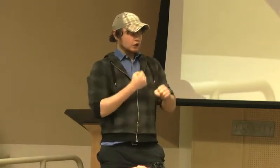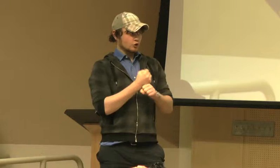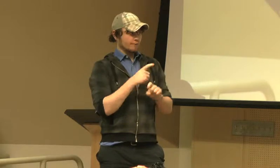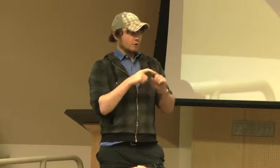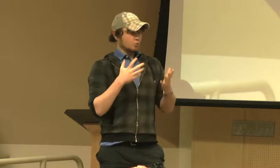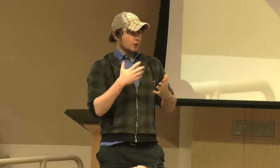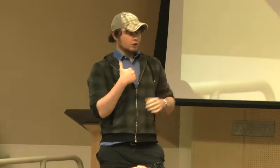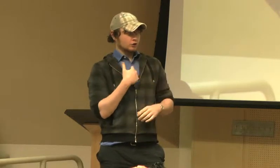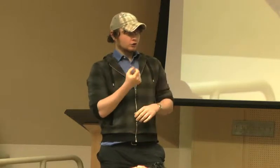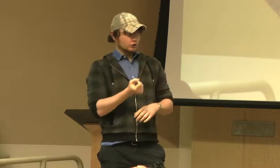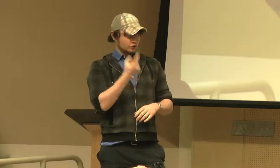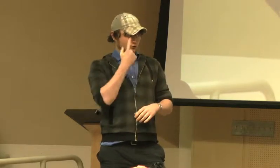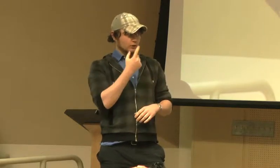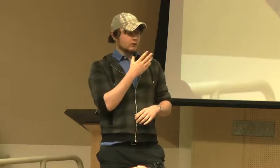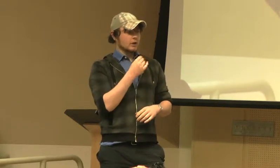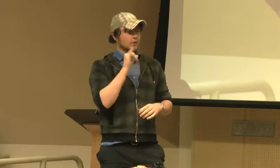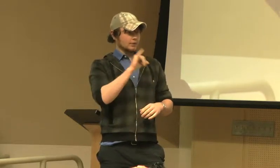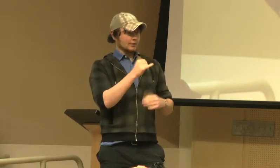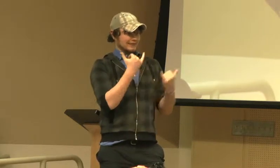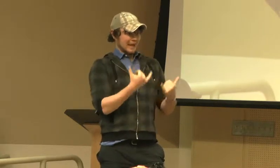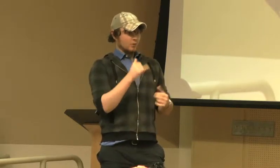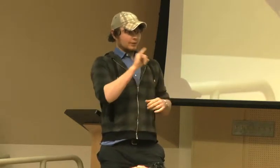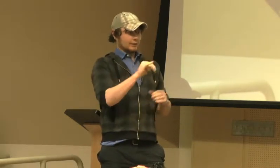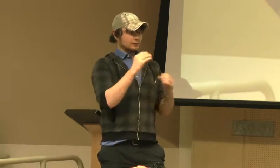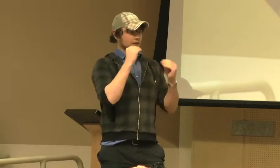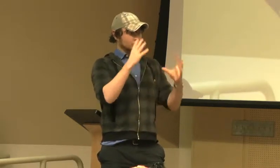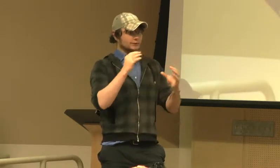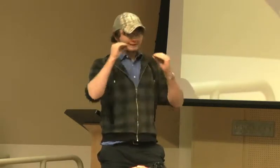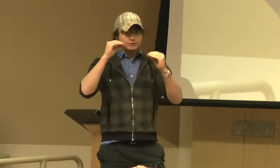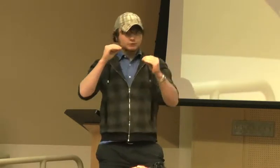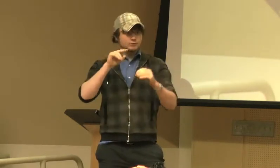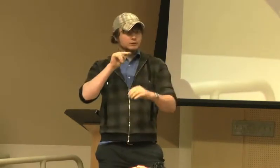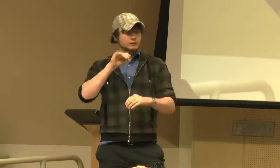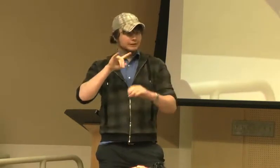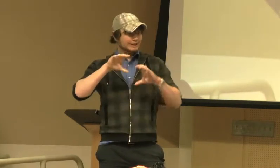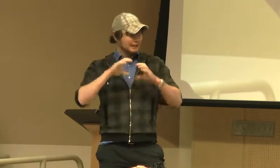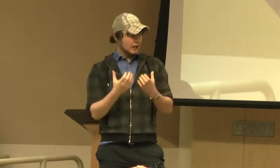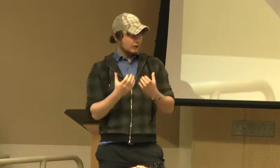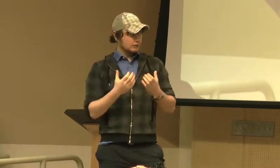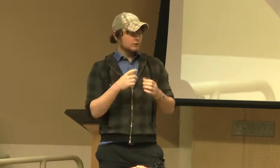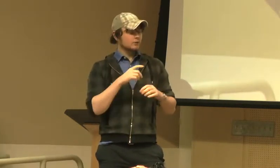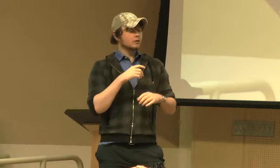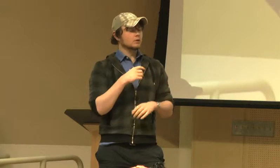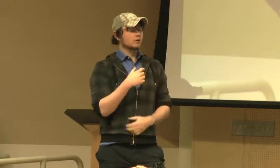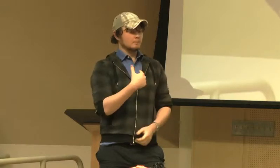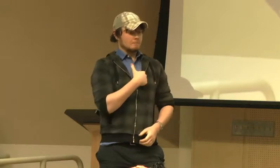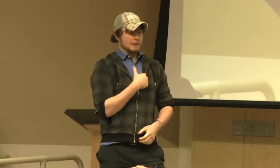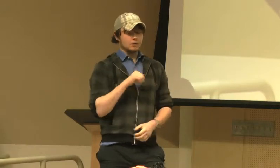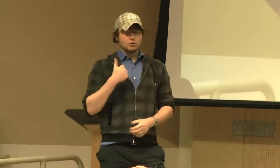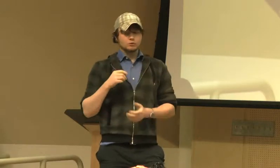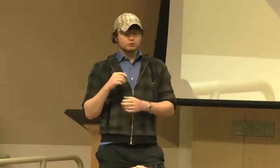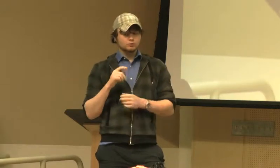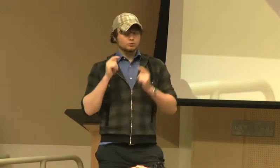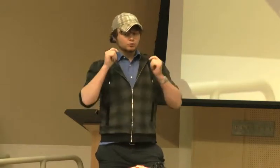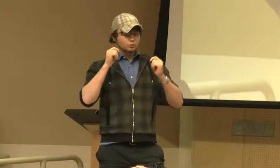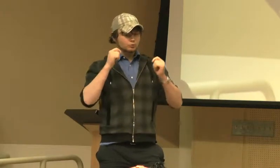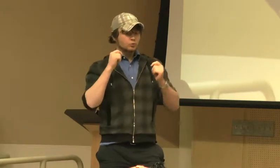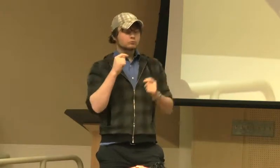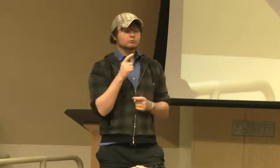And one of the expectations, if I understand correctly, that they're going to learn sign language within 1 year by taking classes.